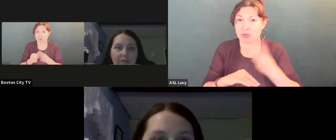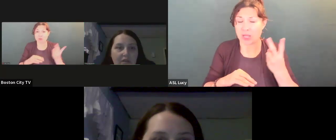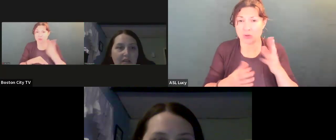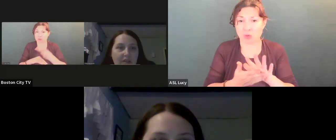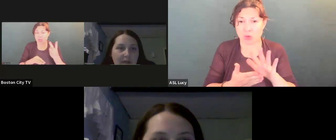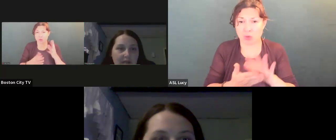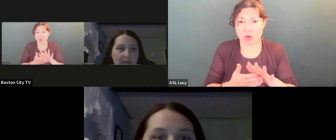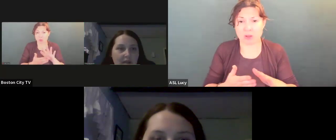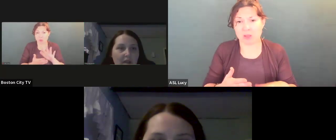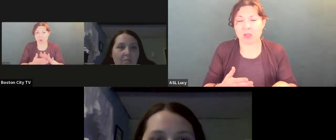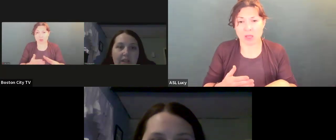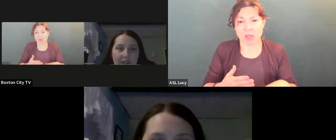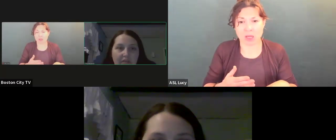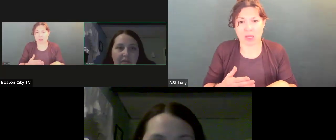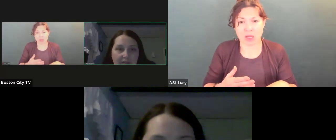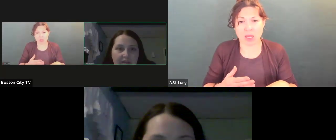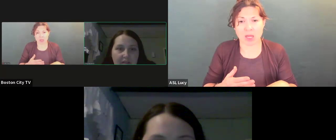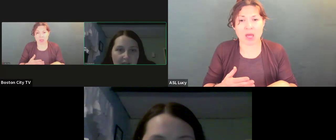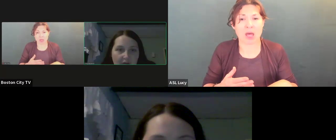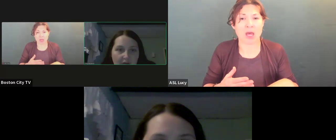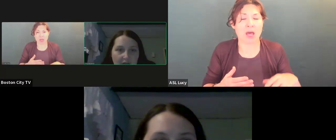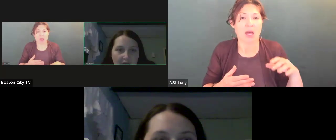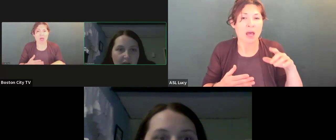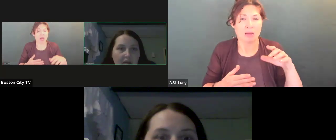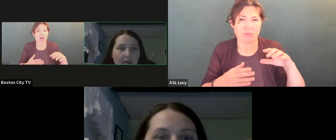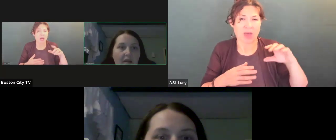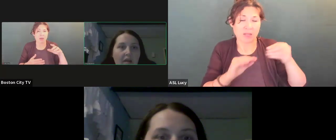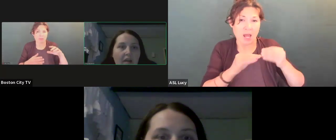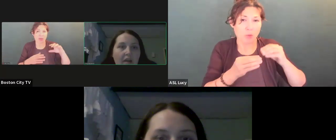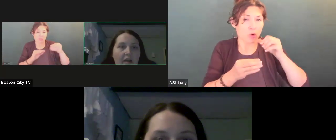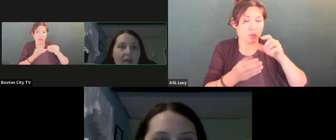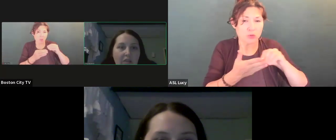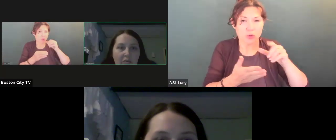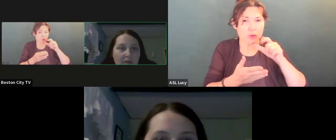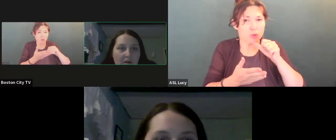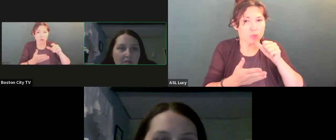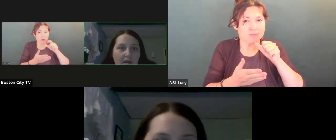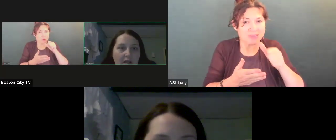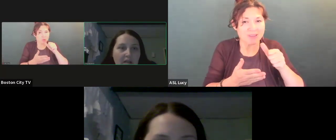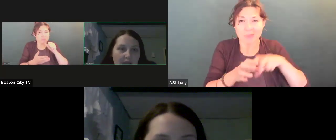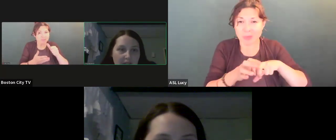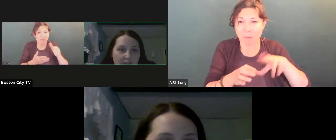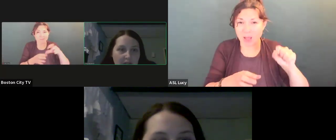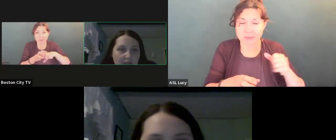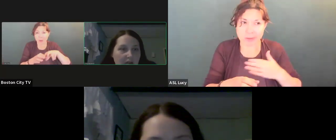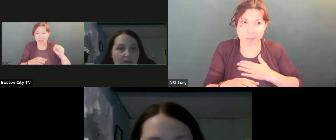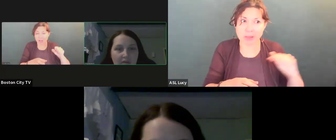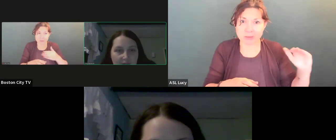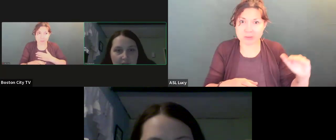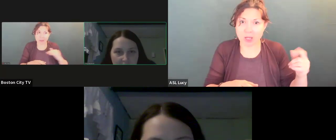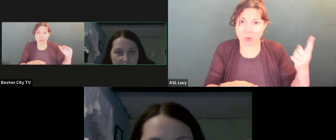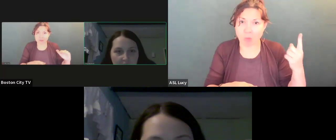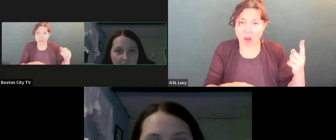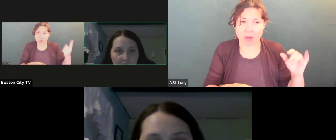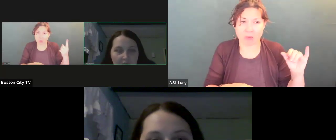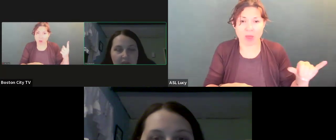got their bus. My child fell into this category. As we know and imagine, other families are